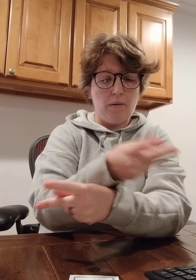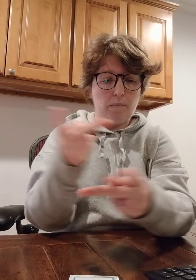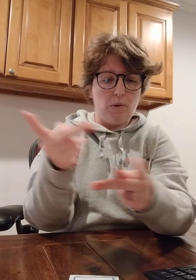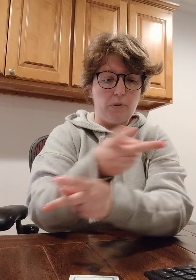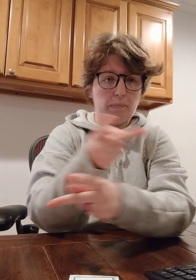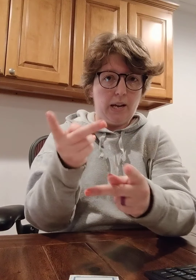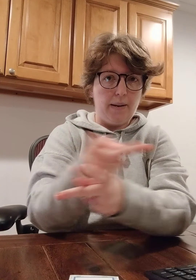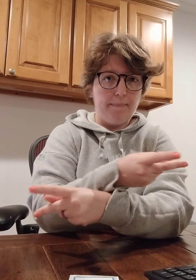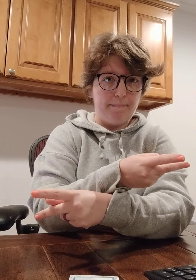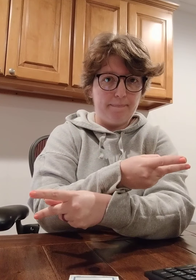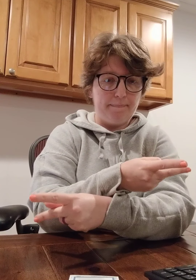Multiply.